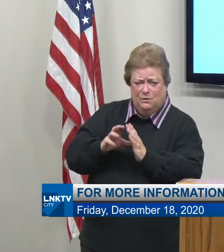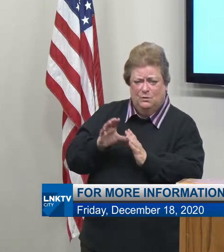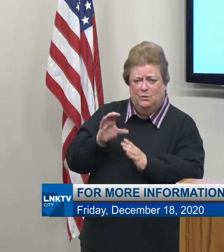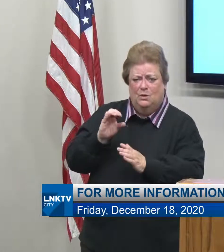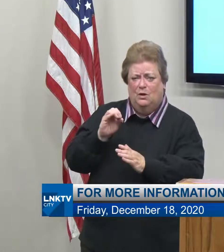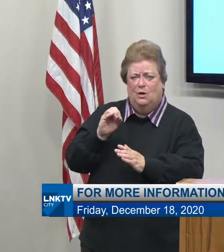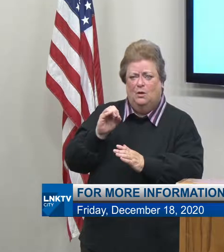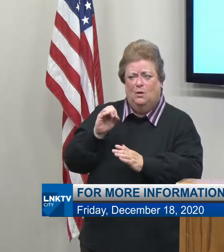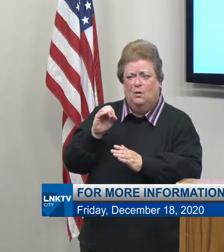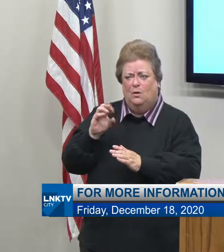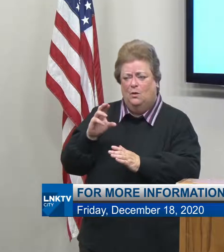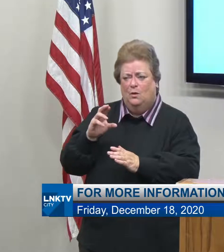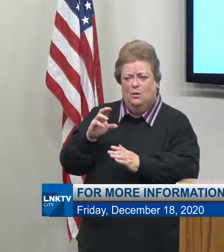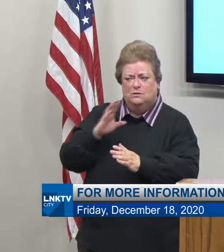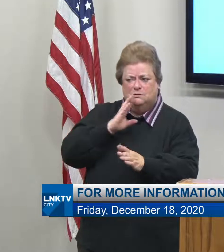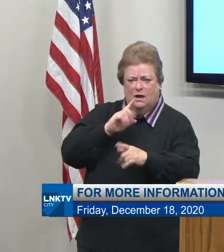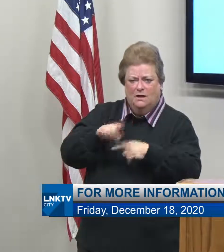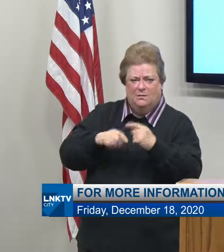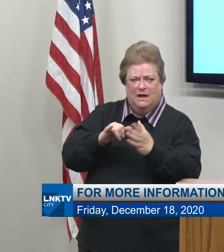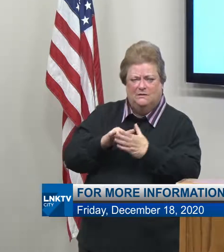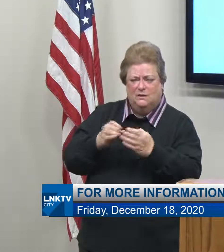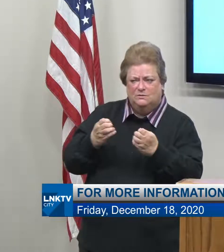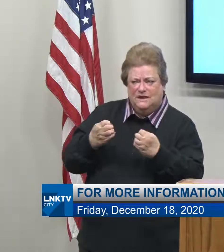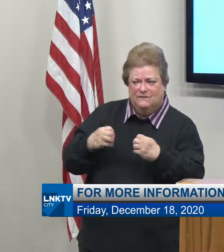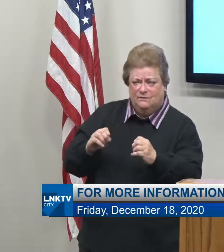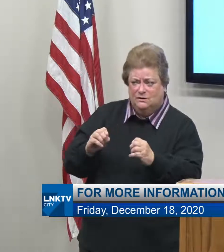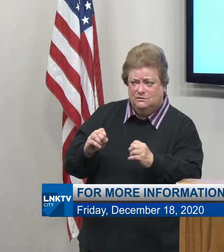talk about those efforts, whether you've sort of